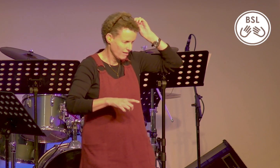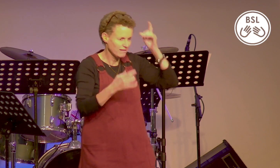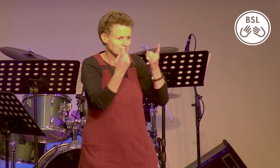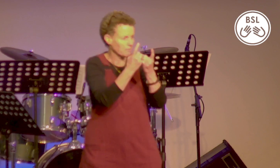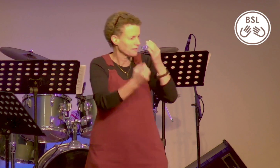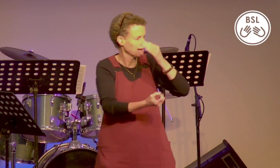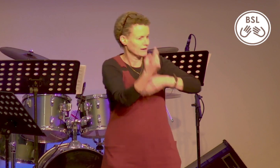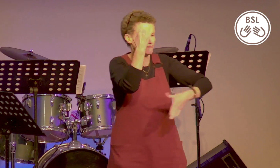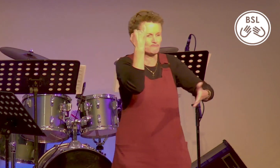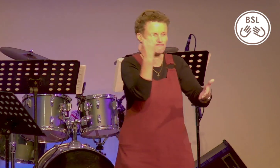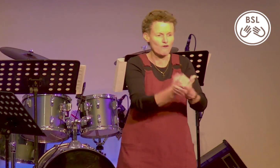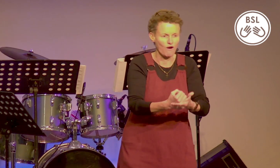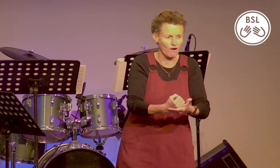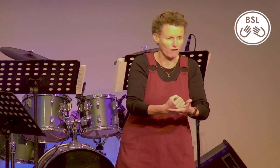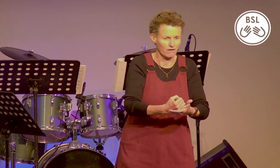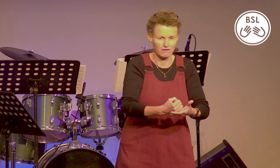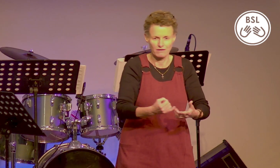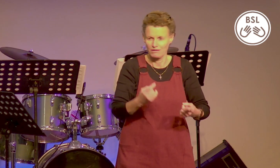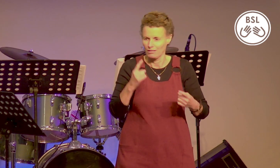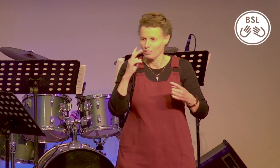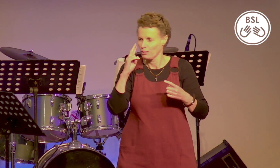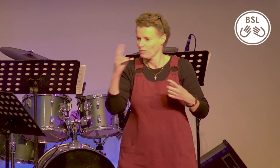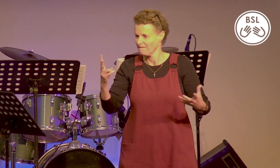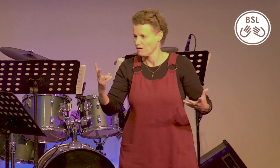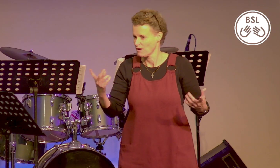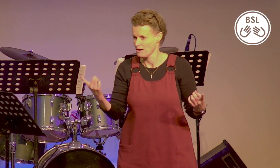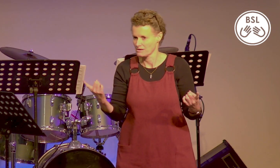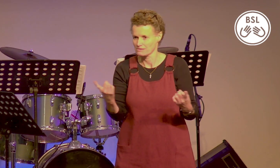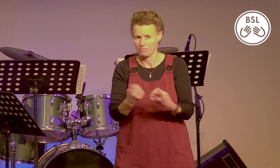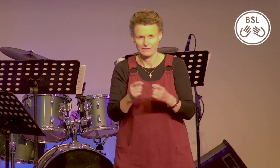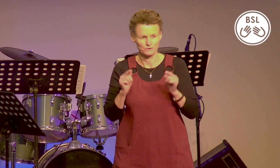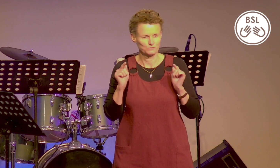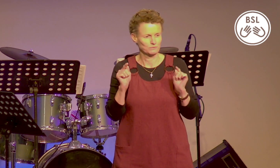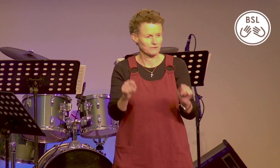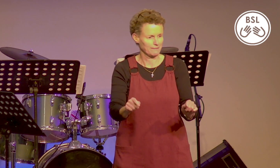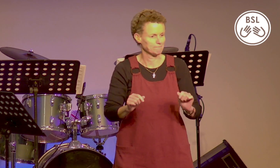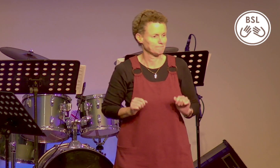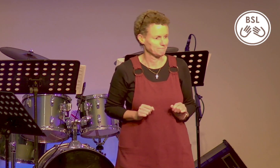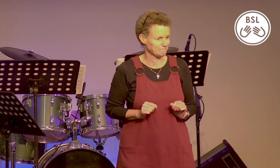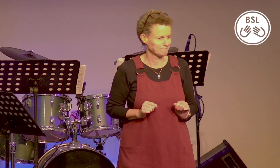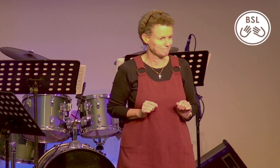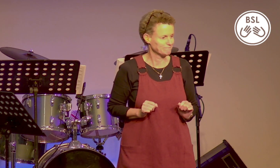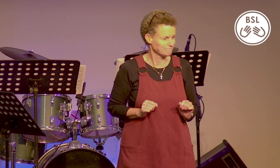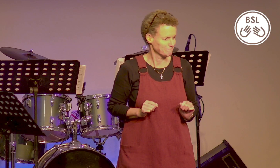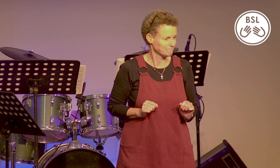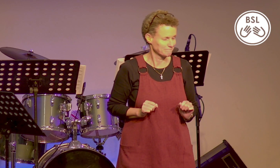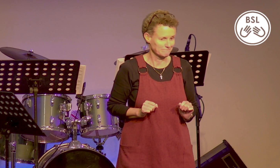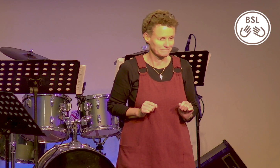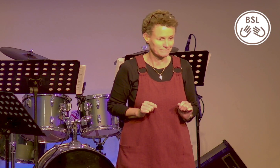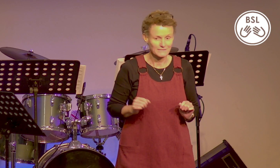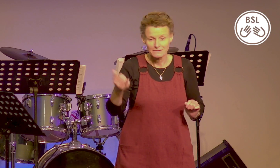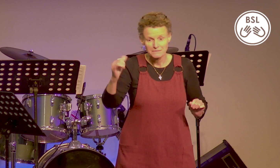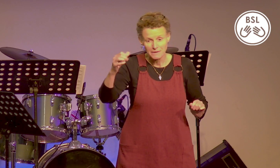We blame people, don't we? When something goes wrong, we put the blame out. We look for something or someone to